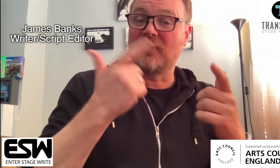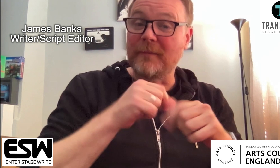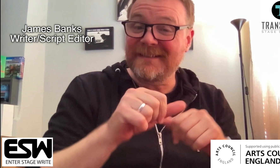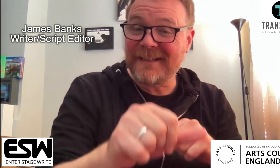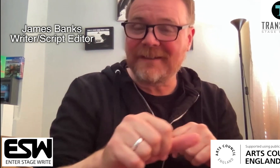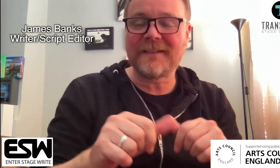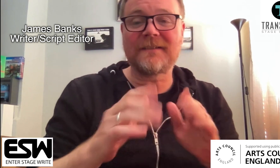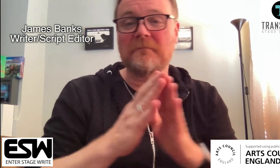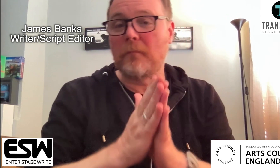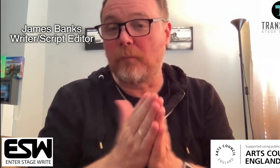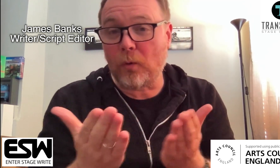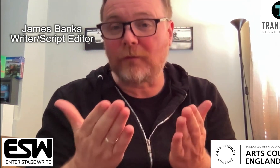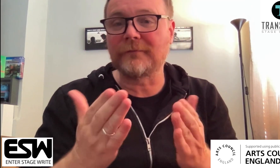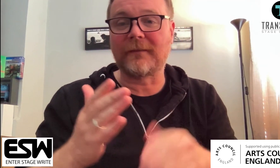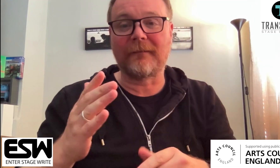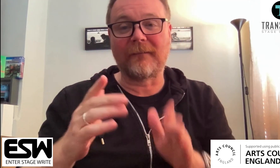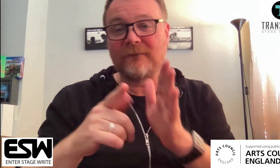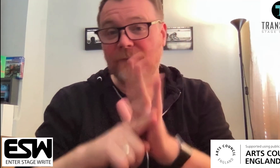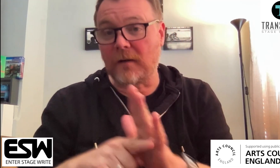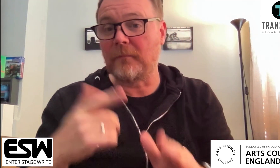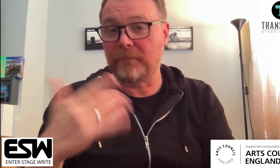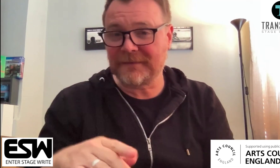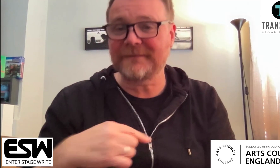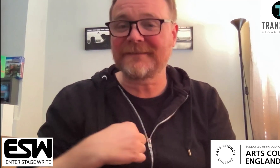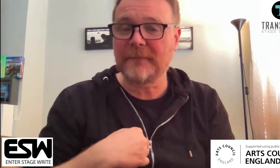and I've written comedy series, books, films.